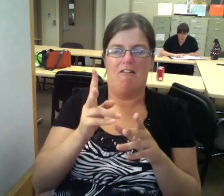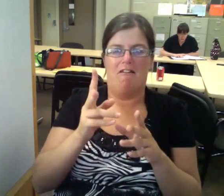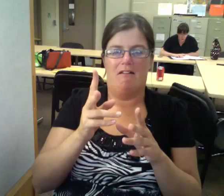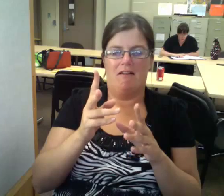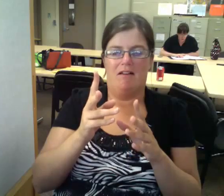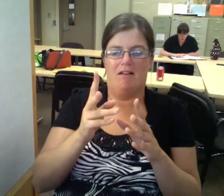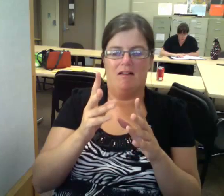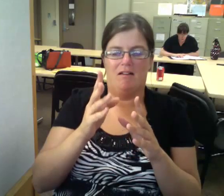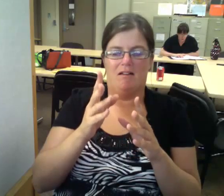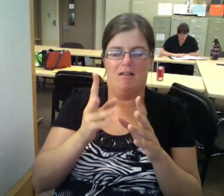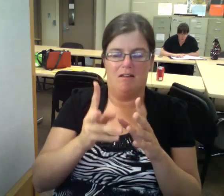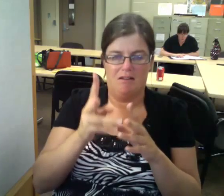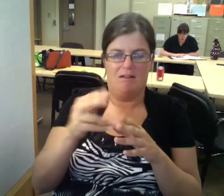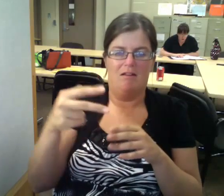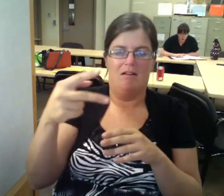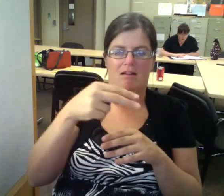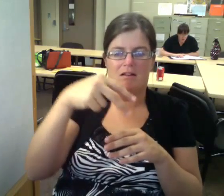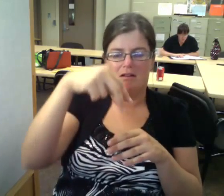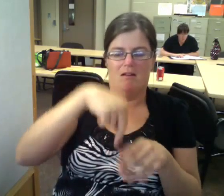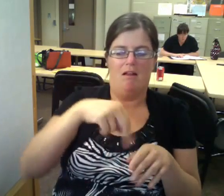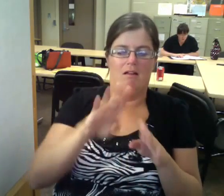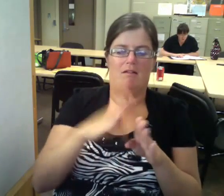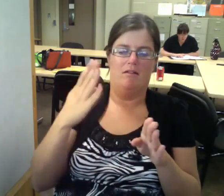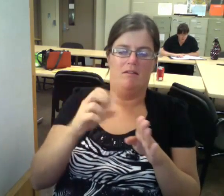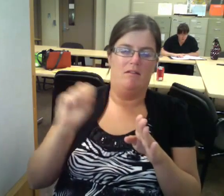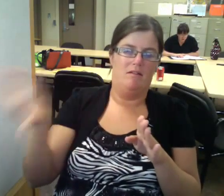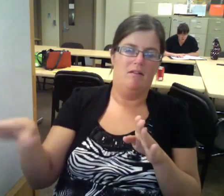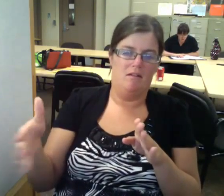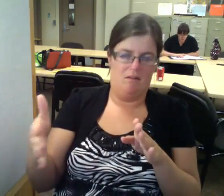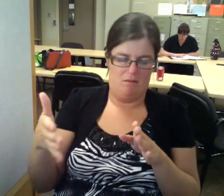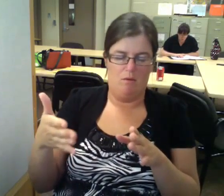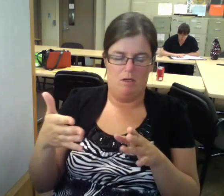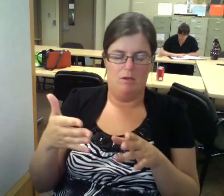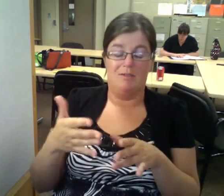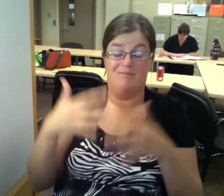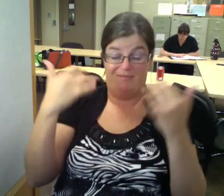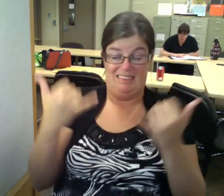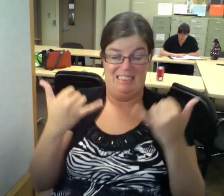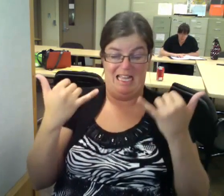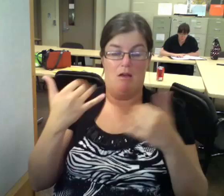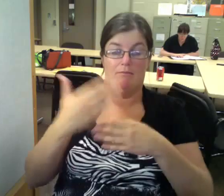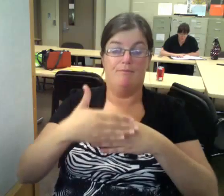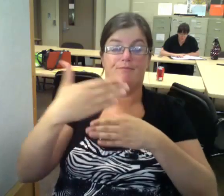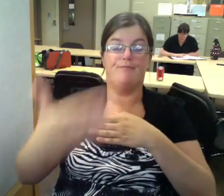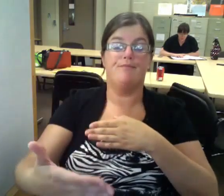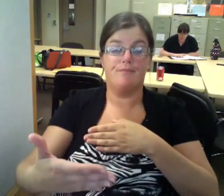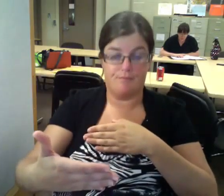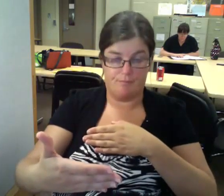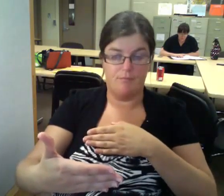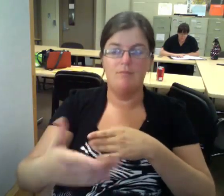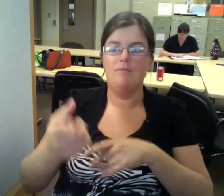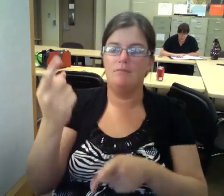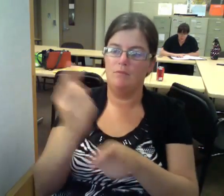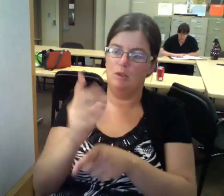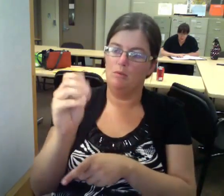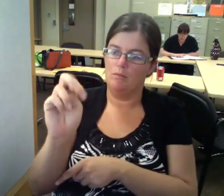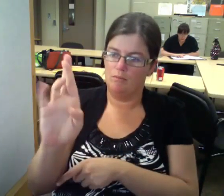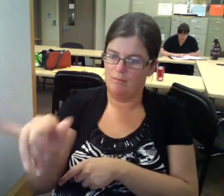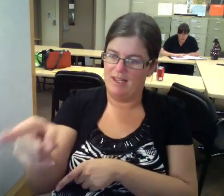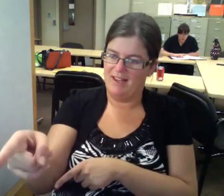door. Now, what do we need to do next? That's right, Mary. You got it. We